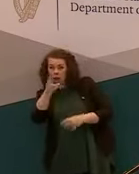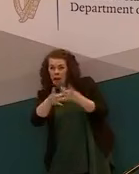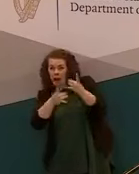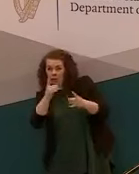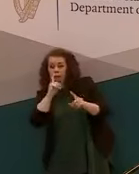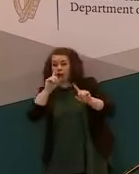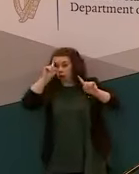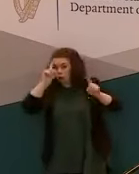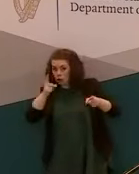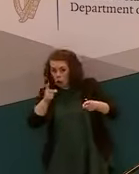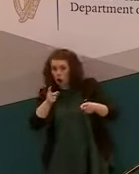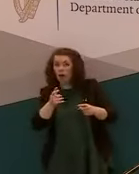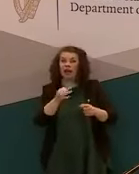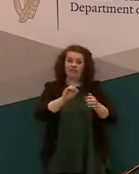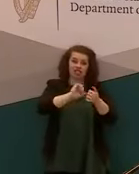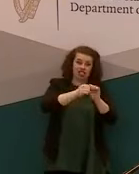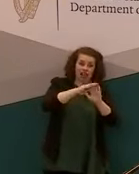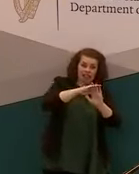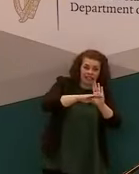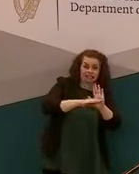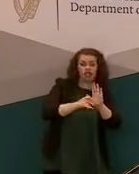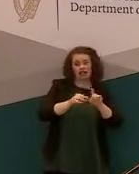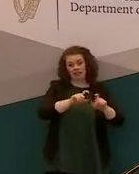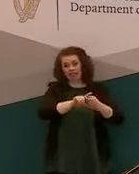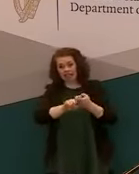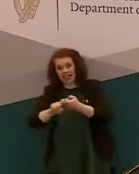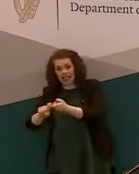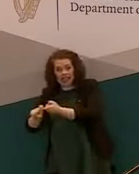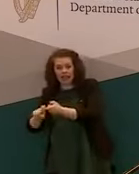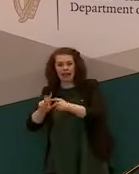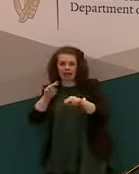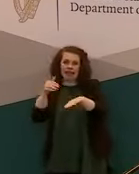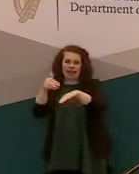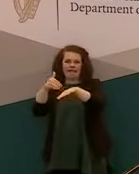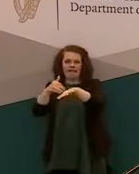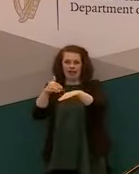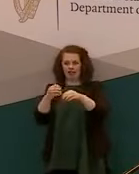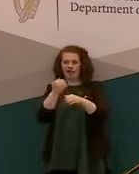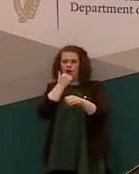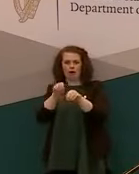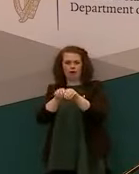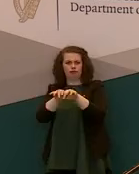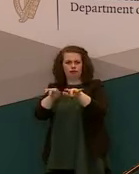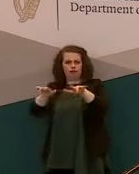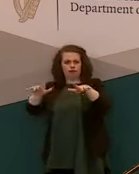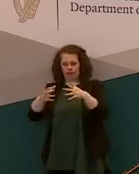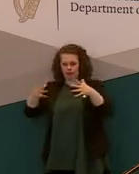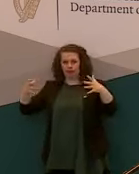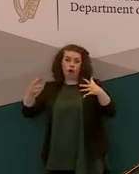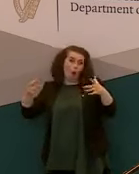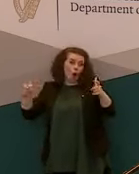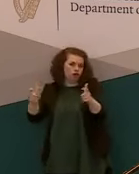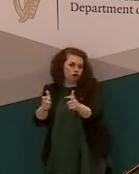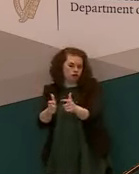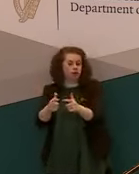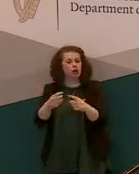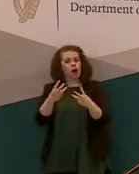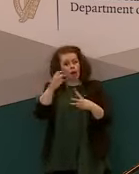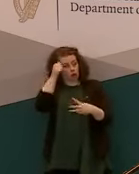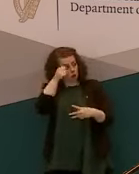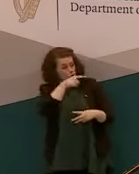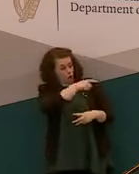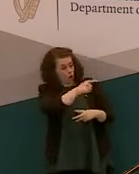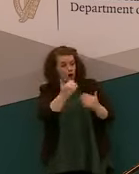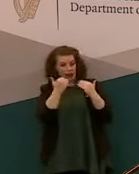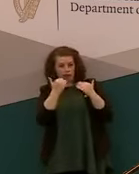have changes of various kinds in your reproduction rate. I'm just wondering, with your knowledge of your model, what would